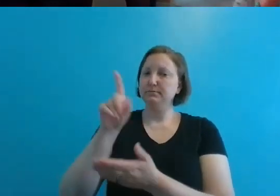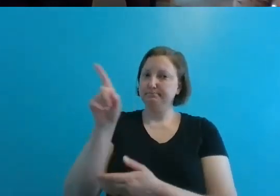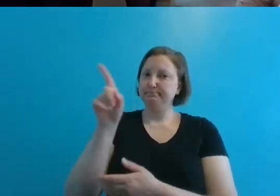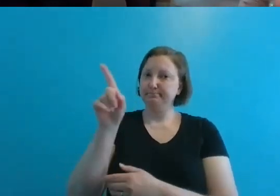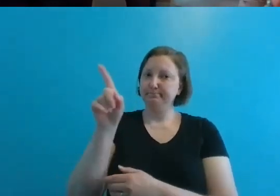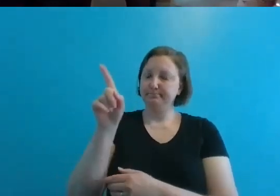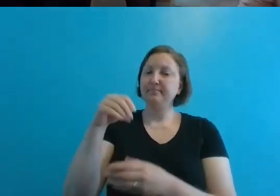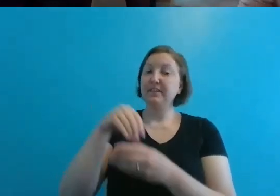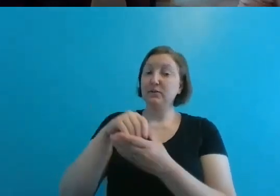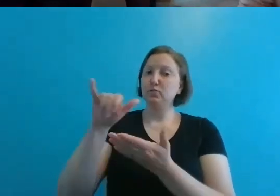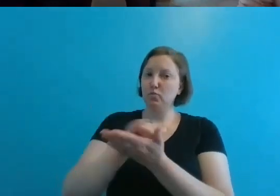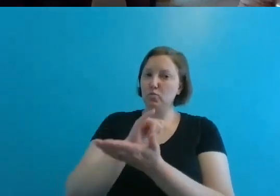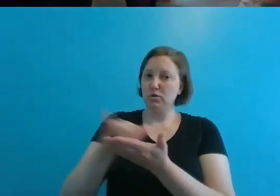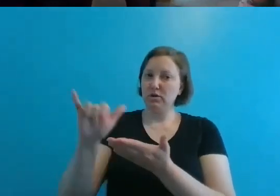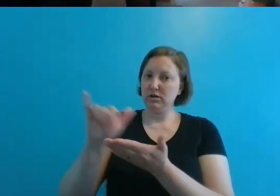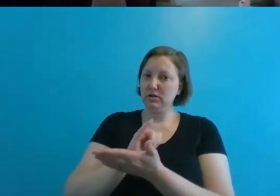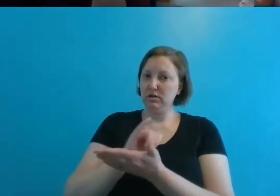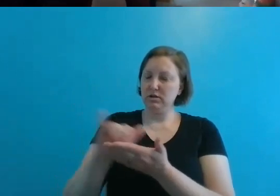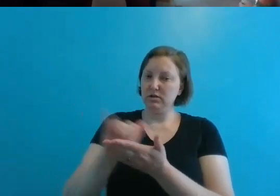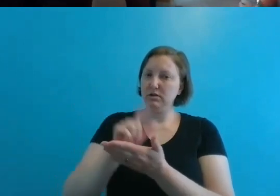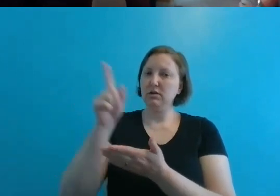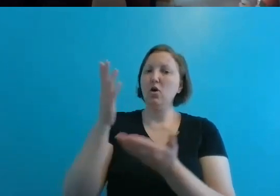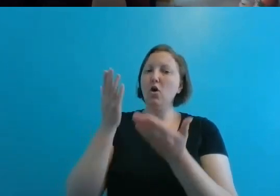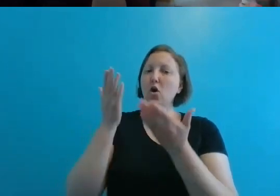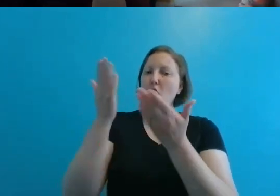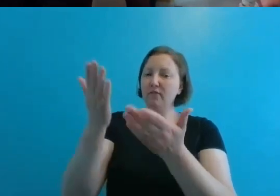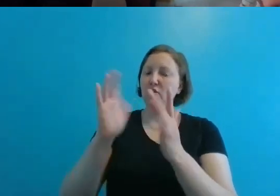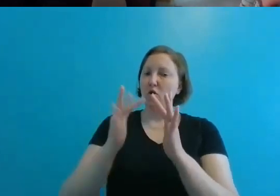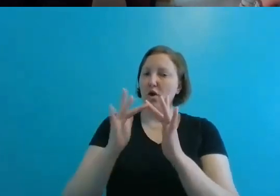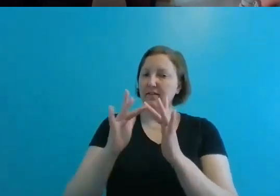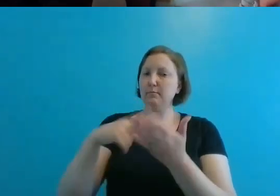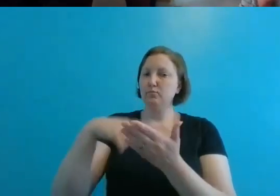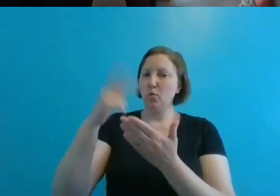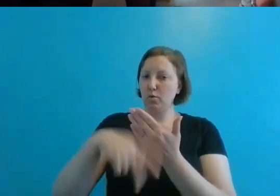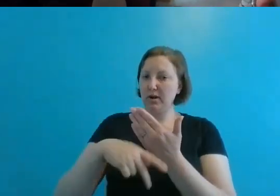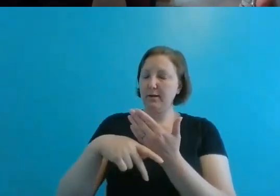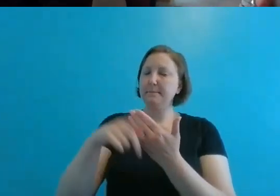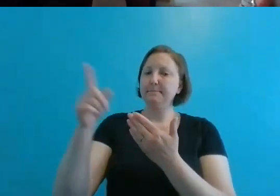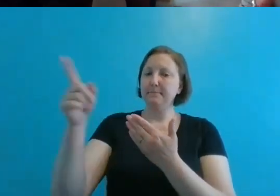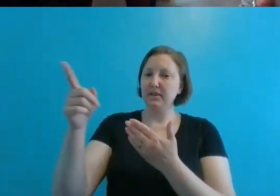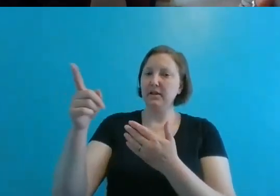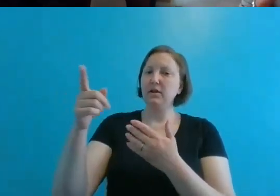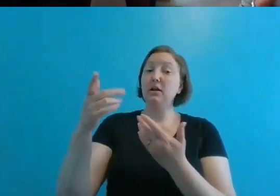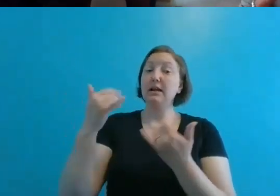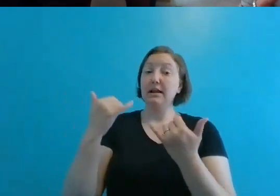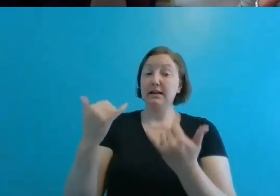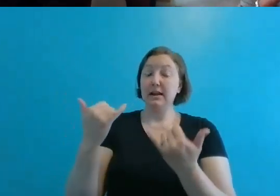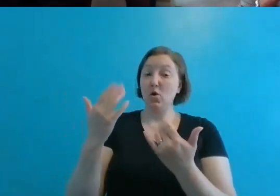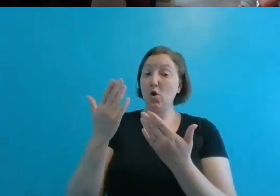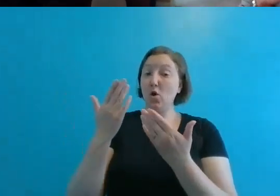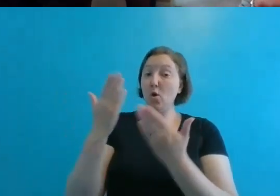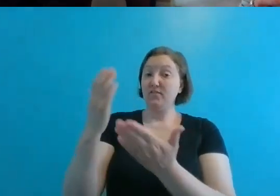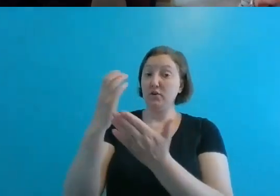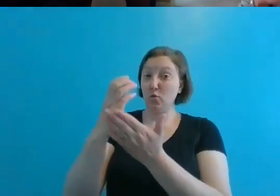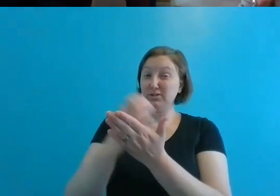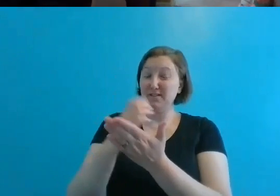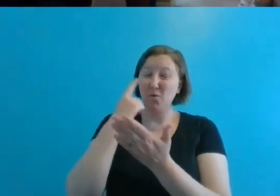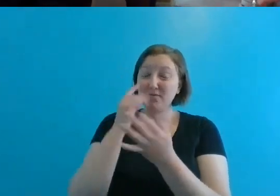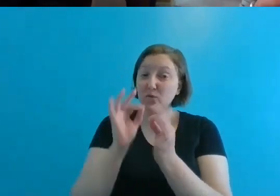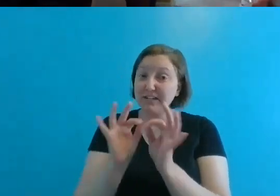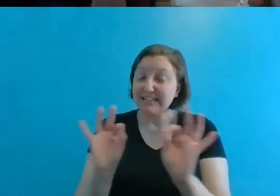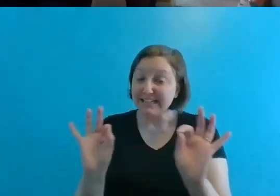in New York offers an online program, and they are offering their courses for